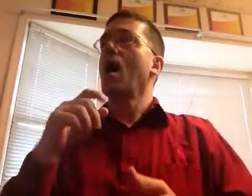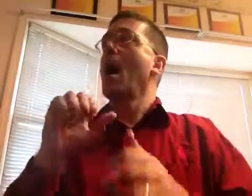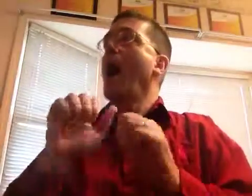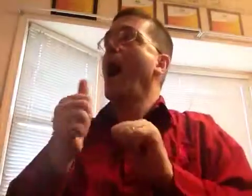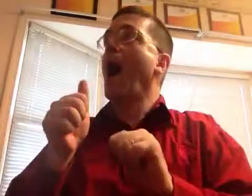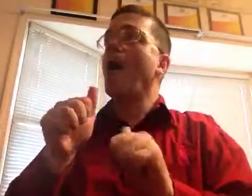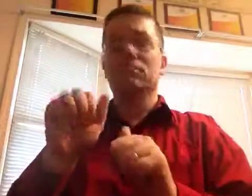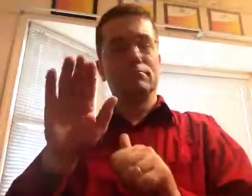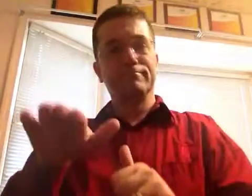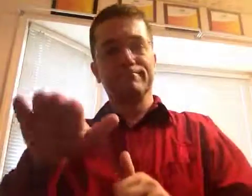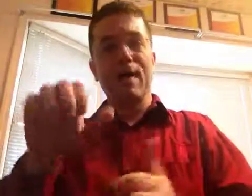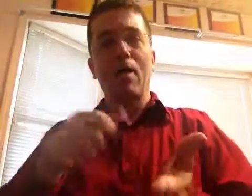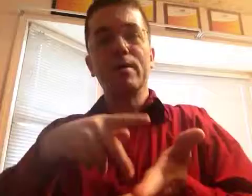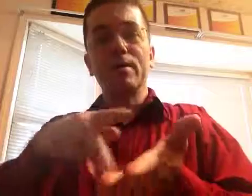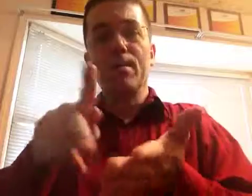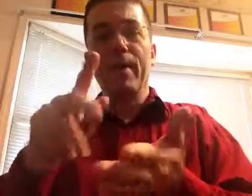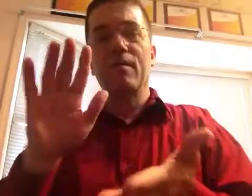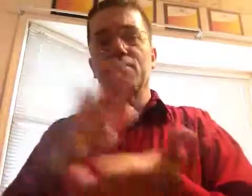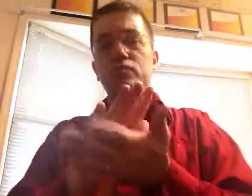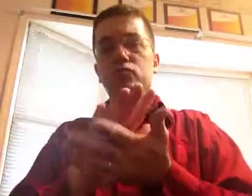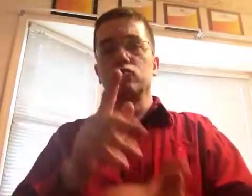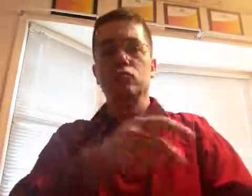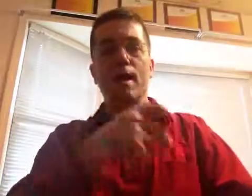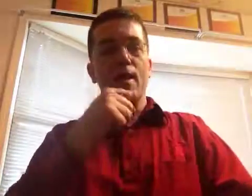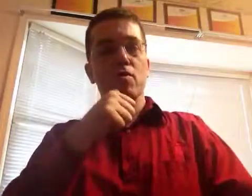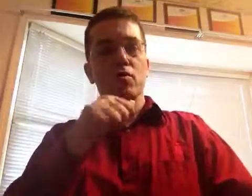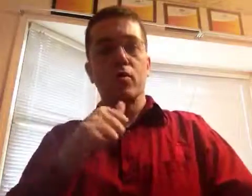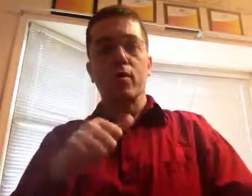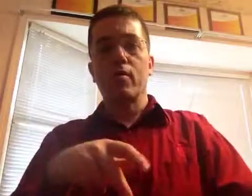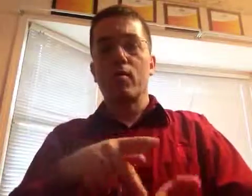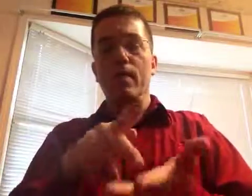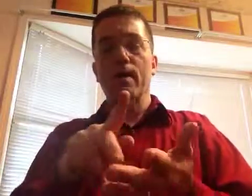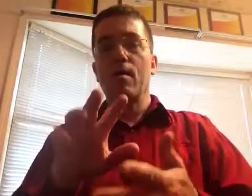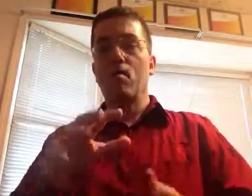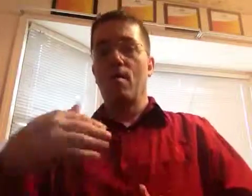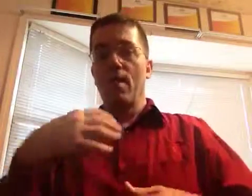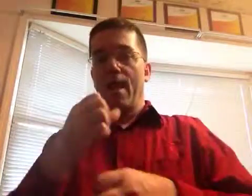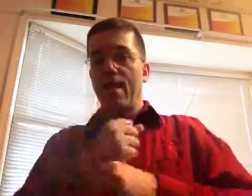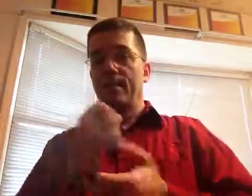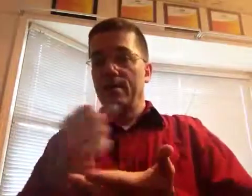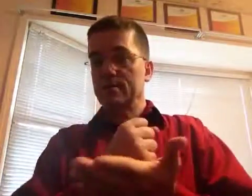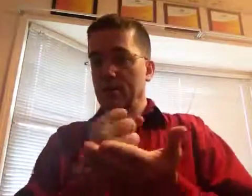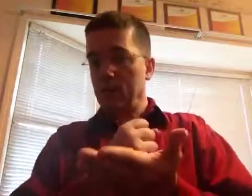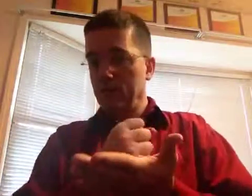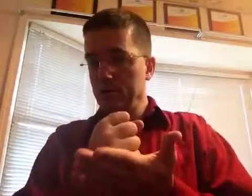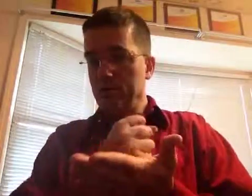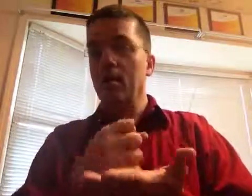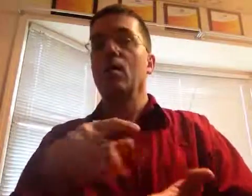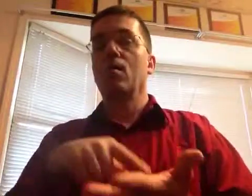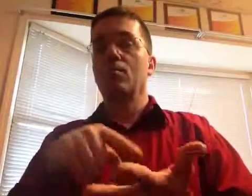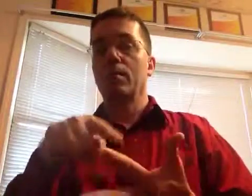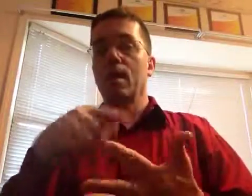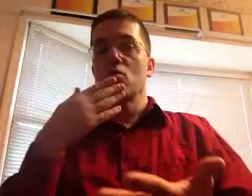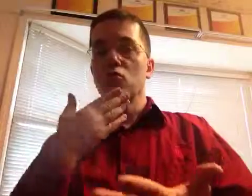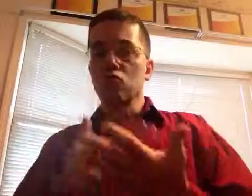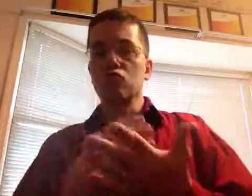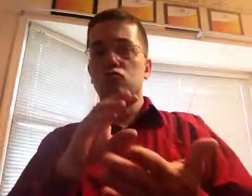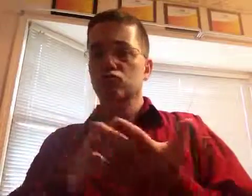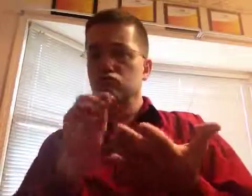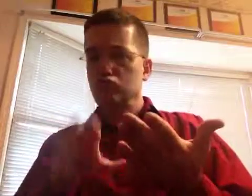how is she paying for school now and living expenses now? They have gotten scholarships. They're good students, and